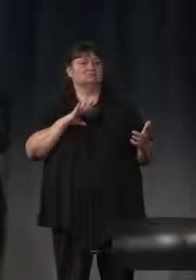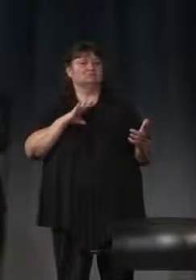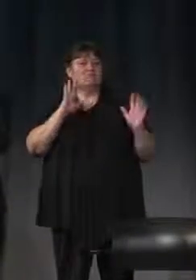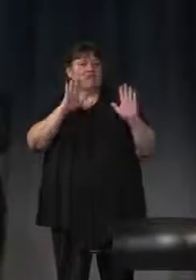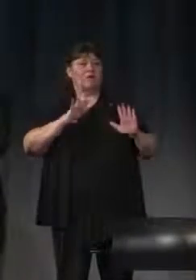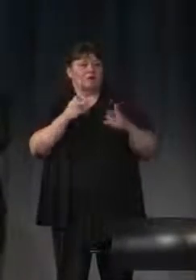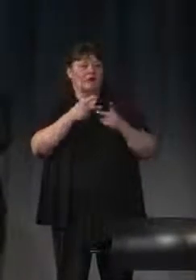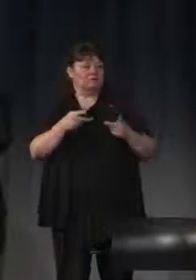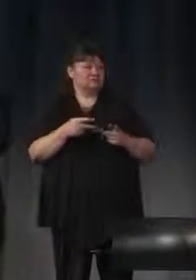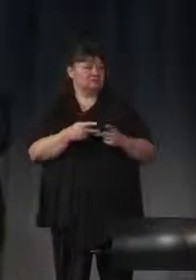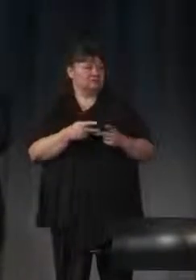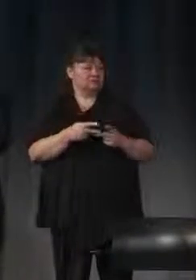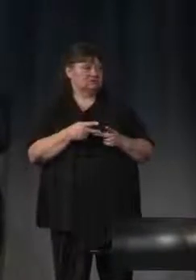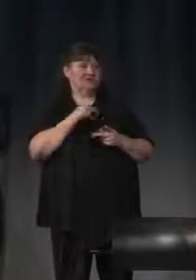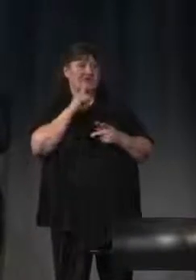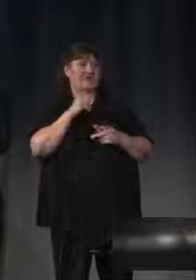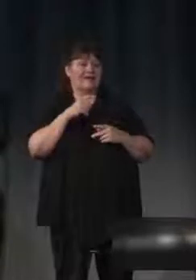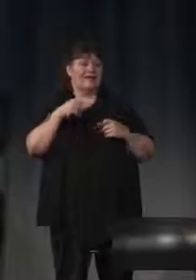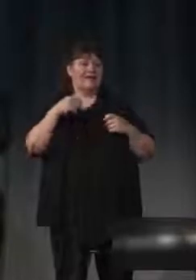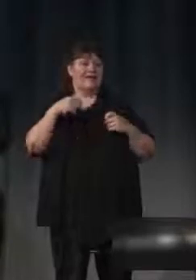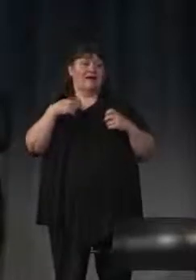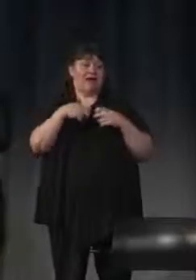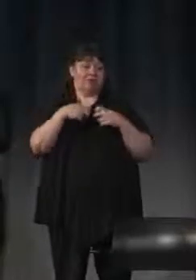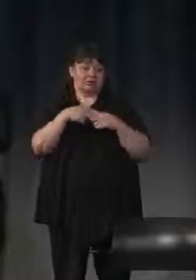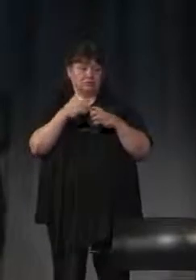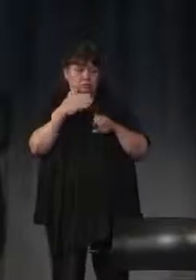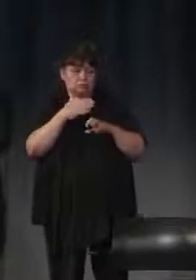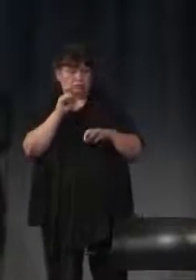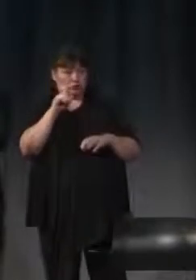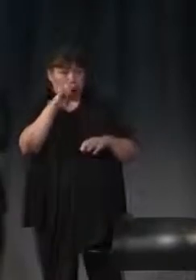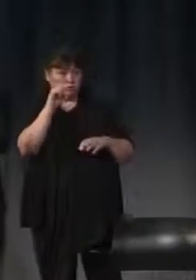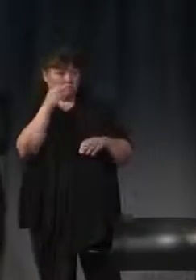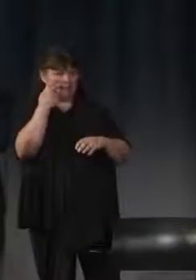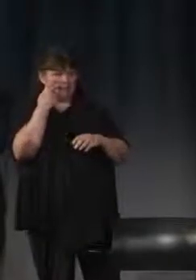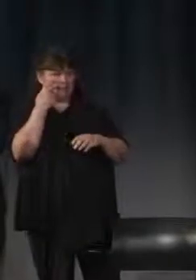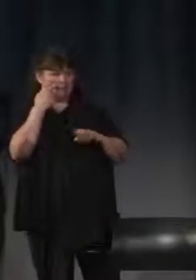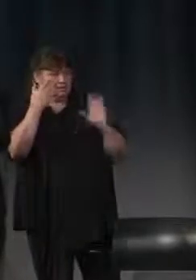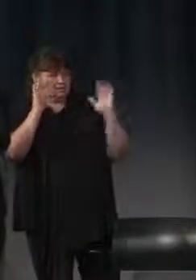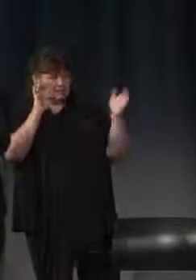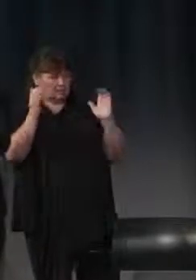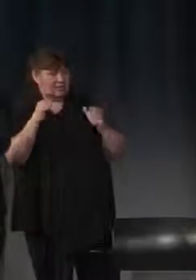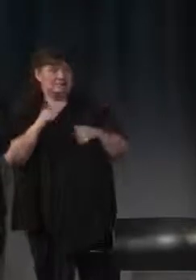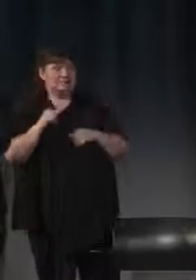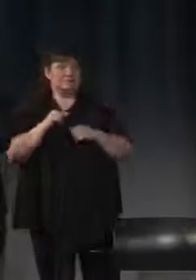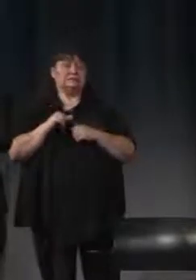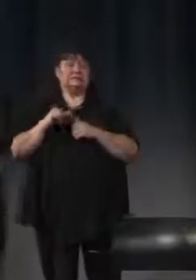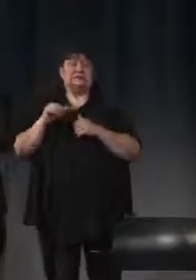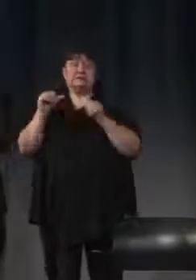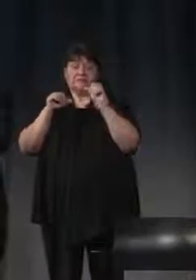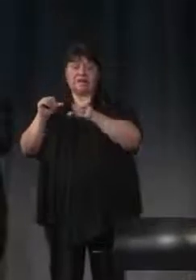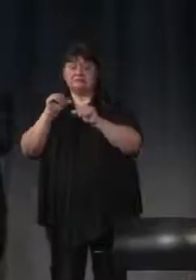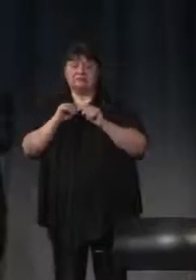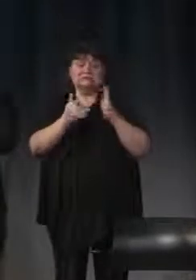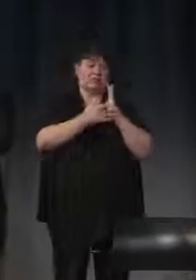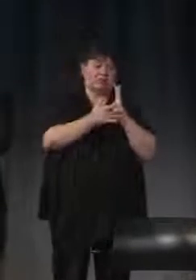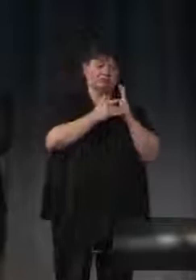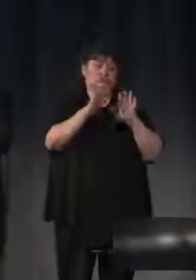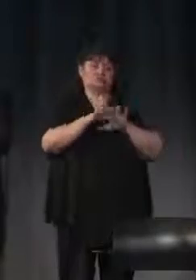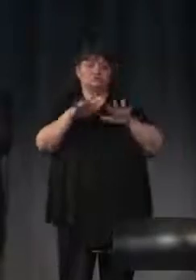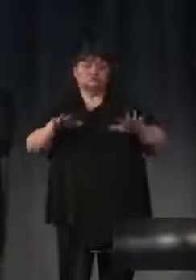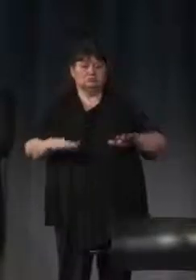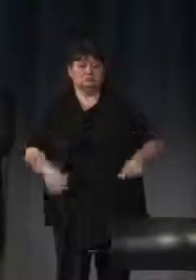where within the electronic music studio you start to see the relationship between science and aesthetics and technology.